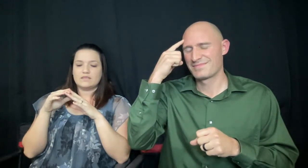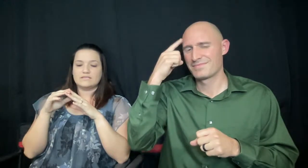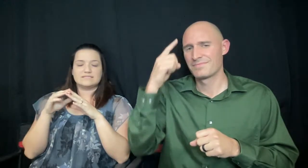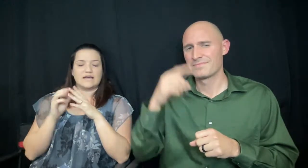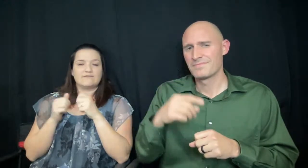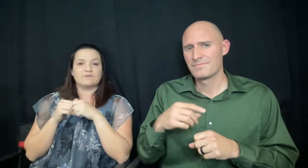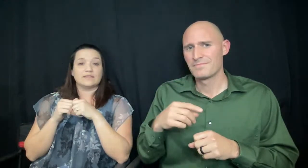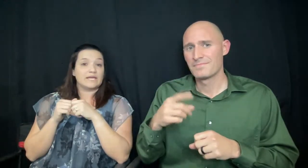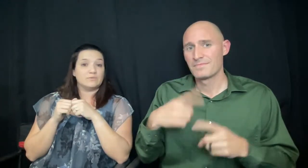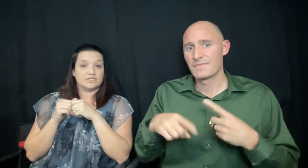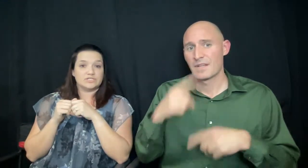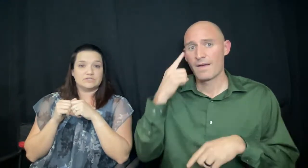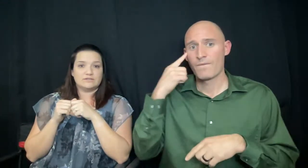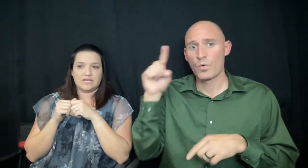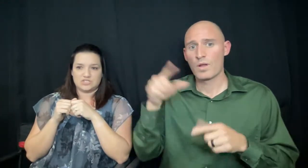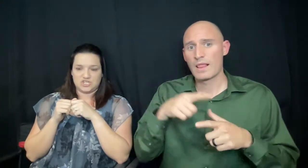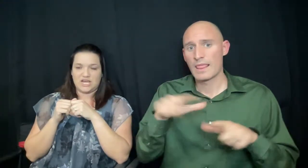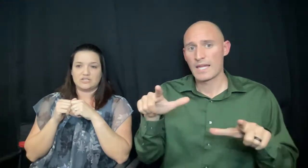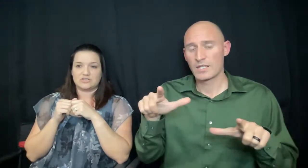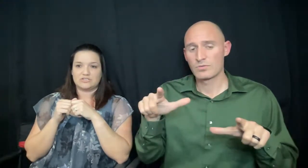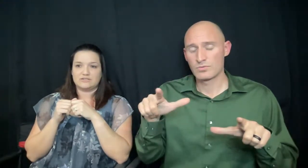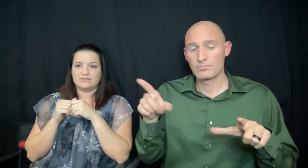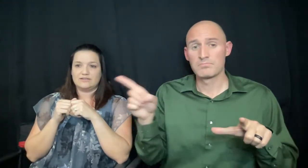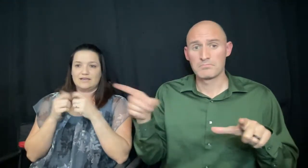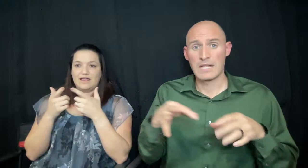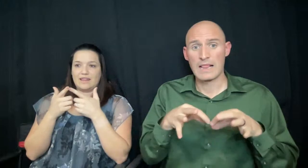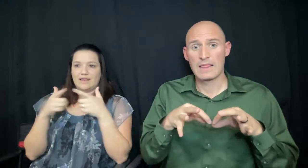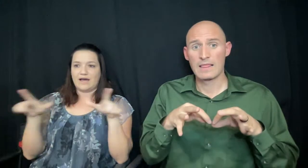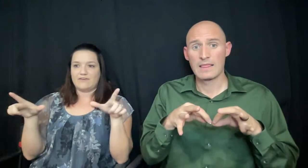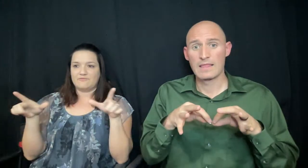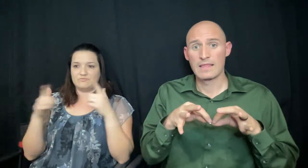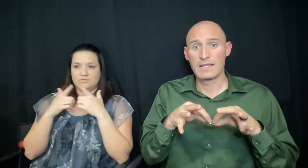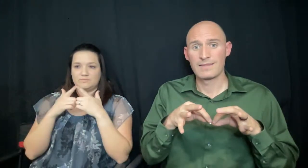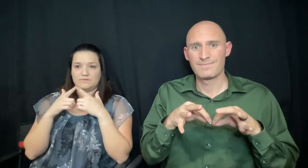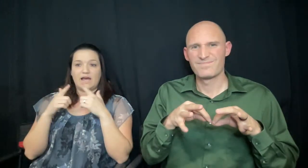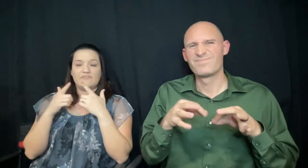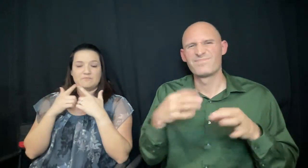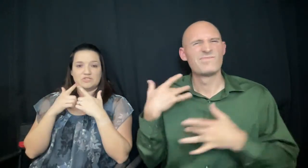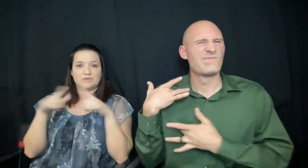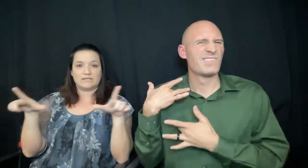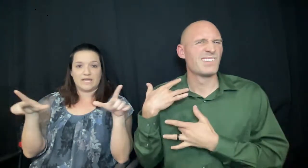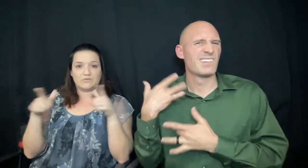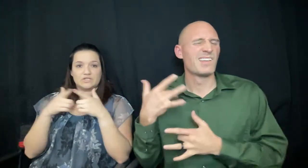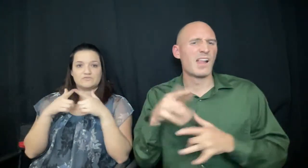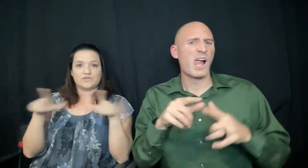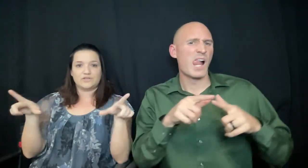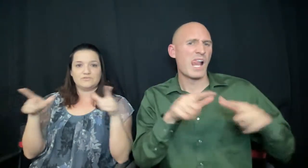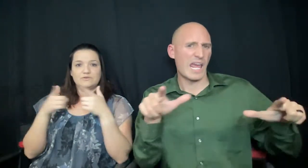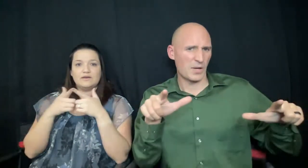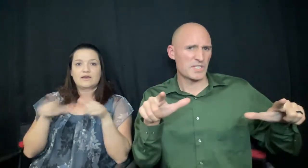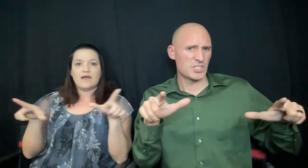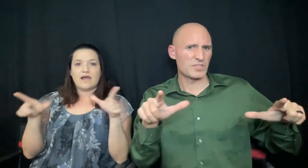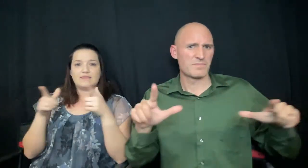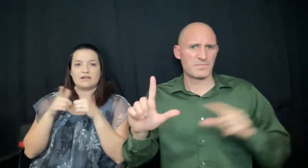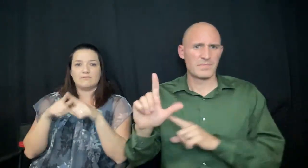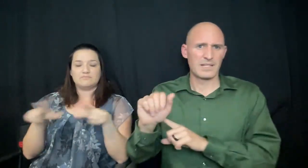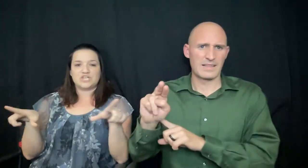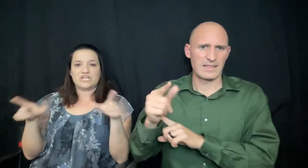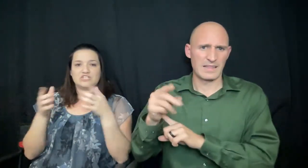The sign for language has changed. I have been doing language for you, and then I'll change it